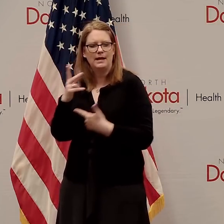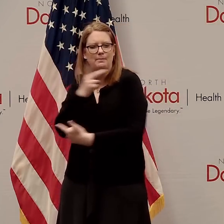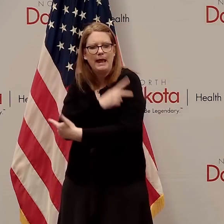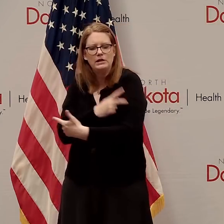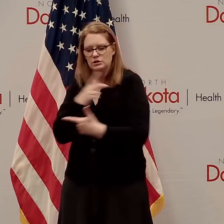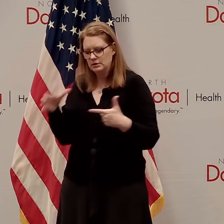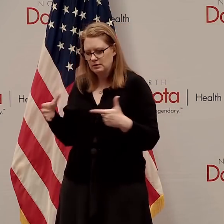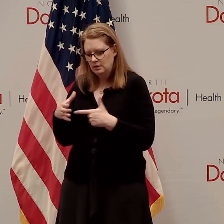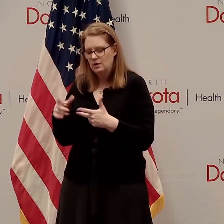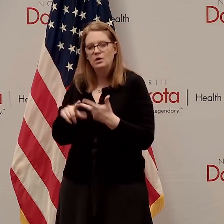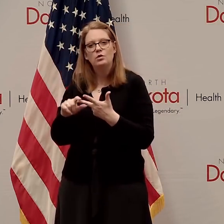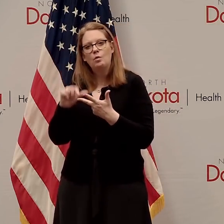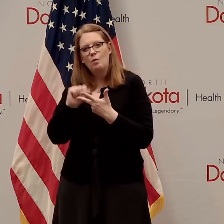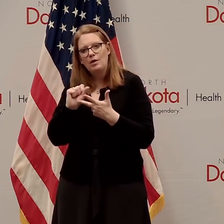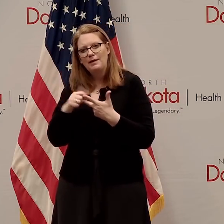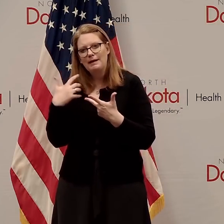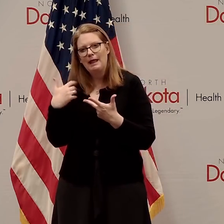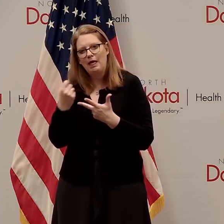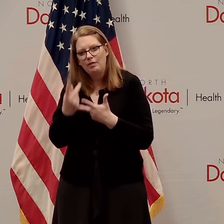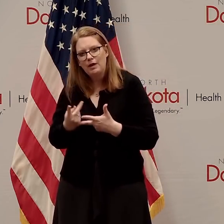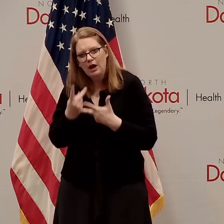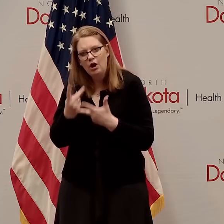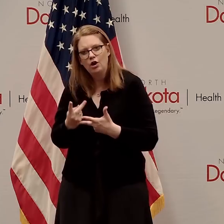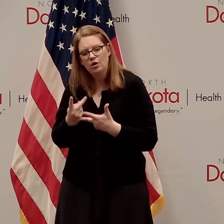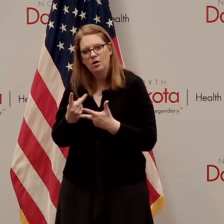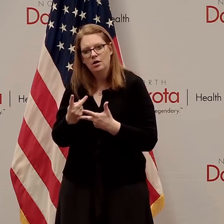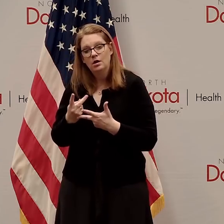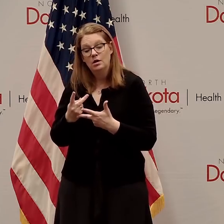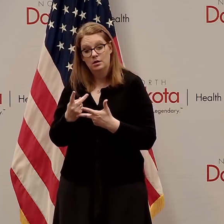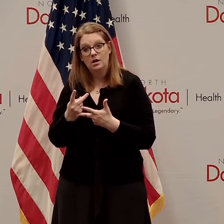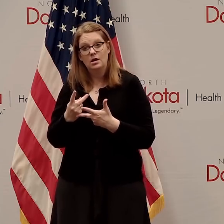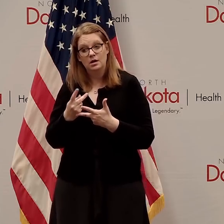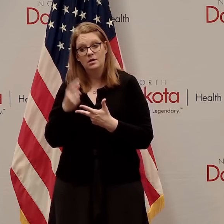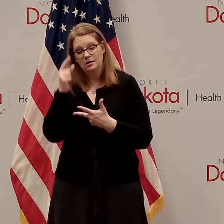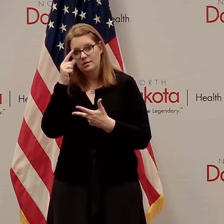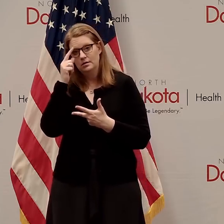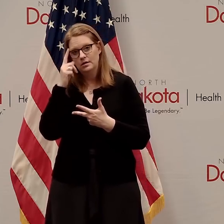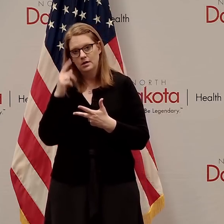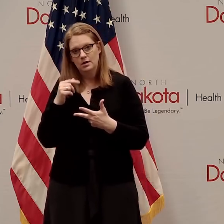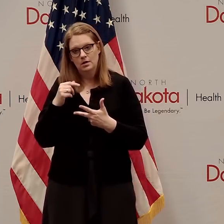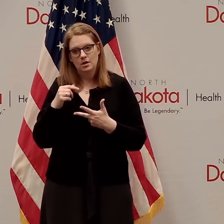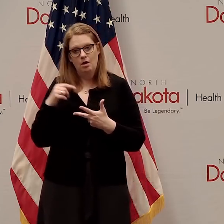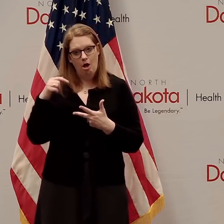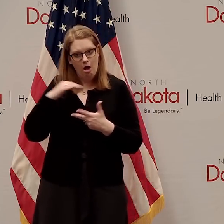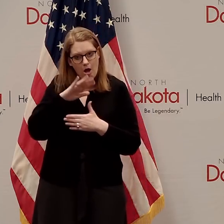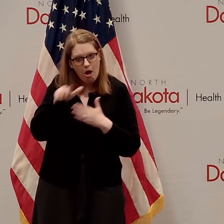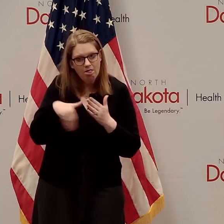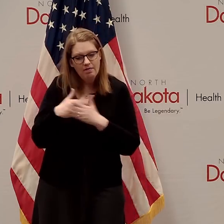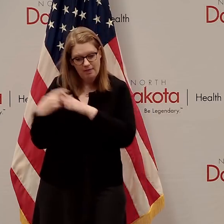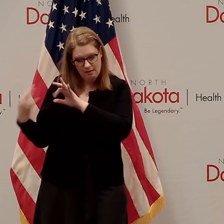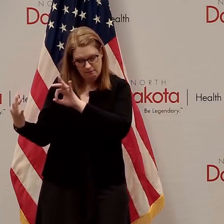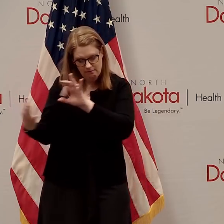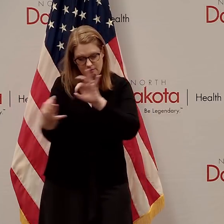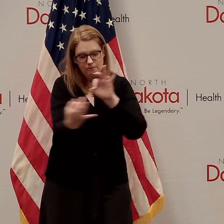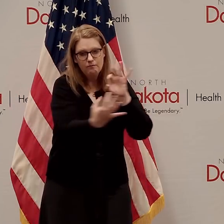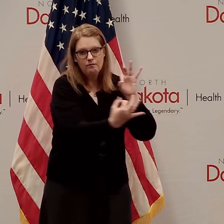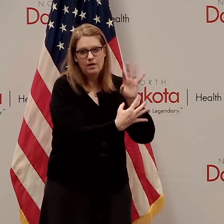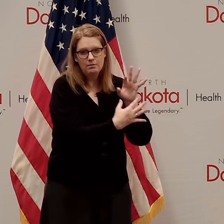healthcare and you're exposed to all this, I want to make sure everybody knows that while we're taking all of that as inputs, what